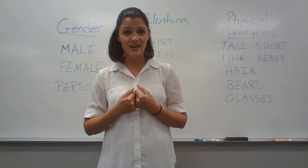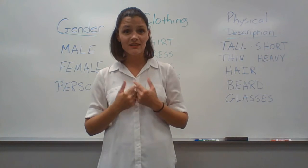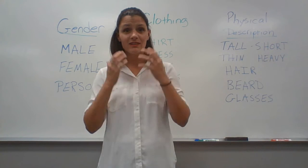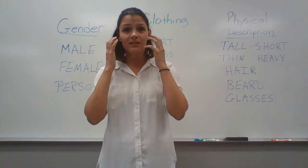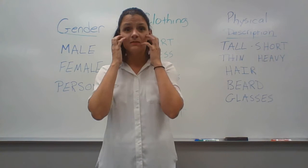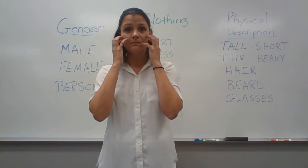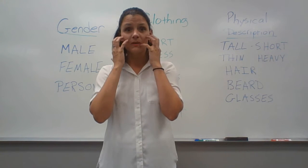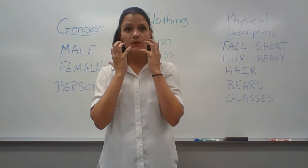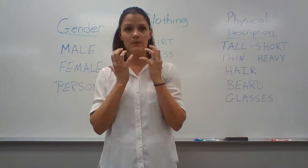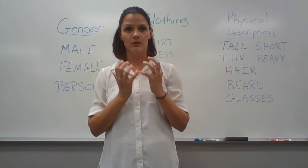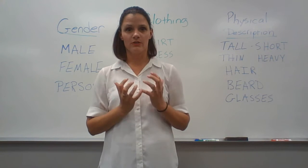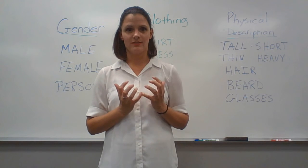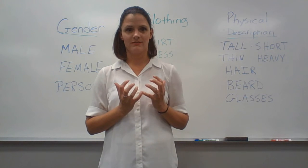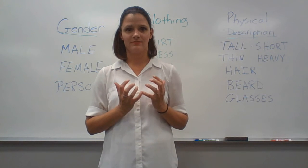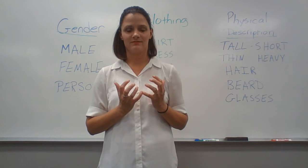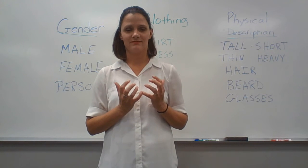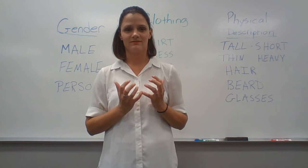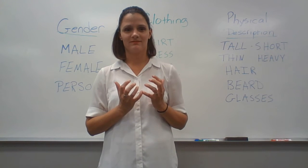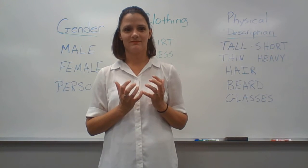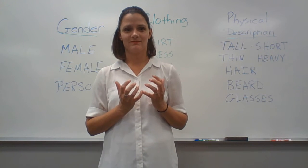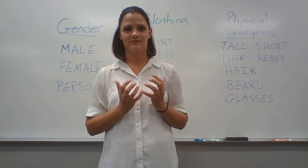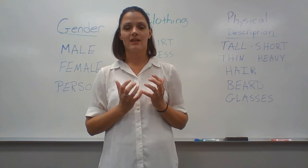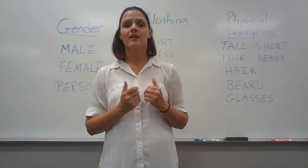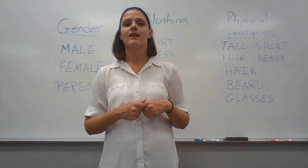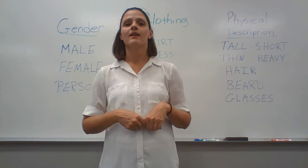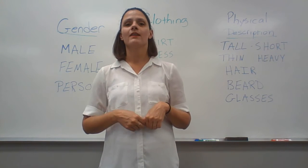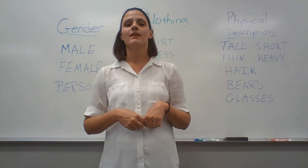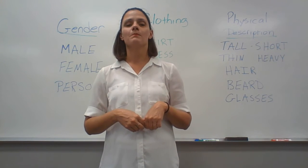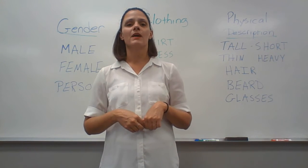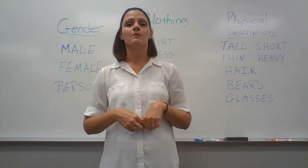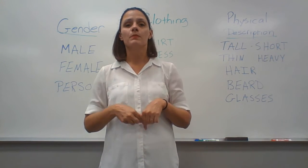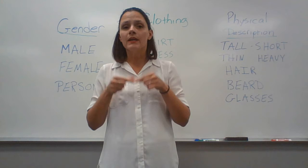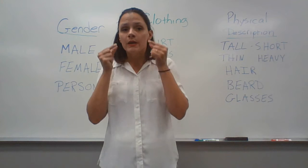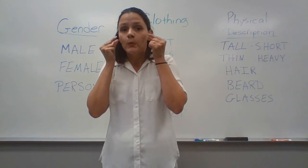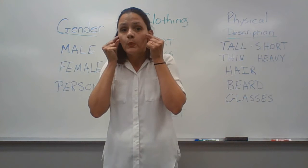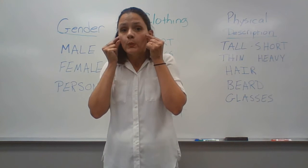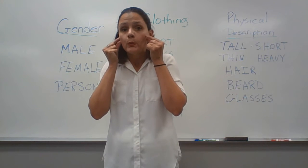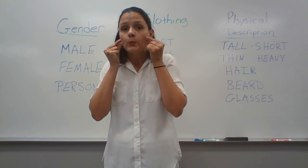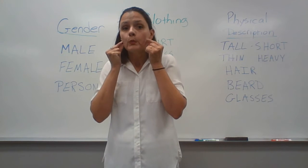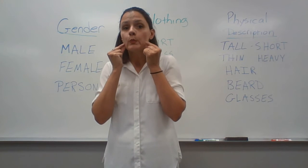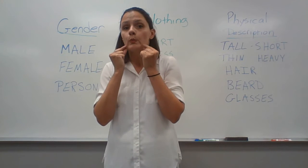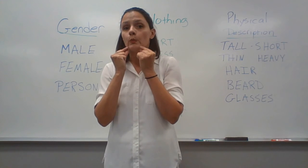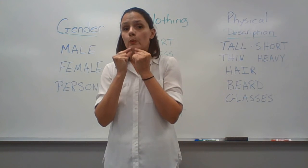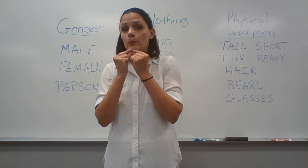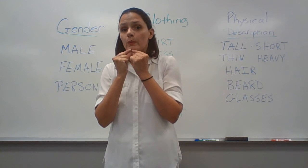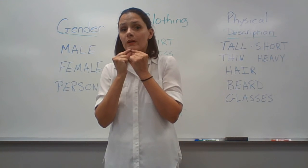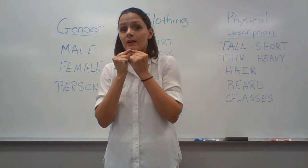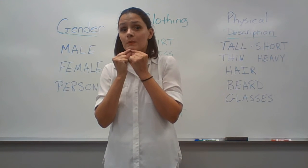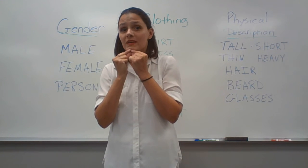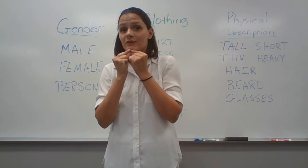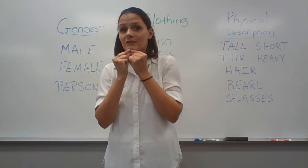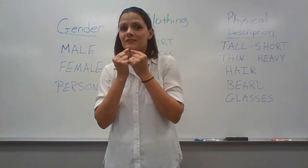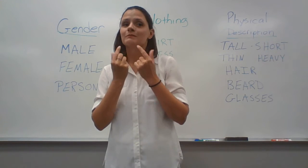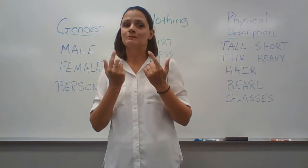It might be beard. It might be a beard,